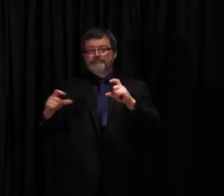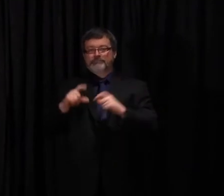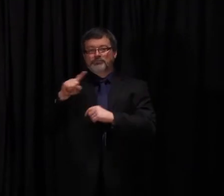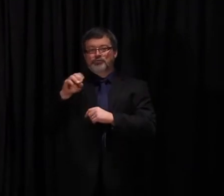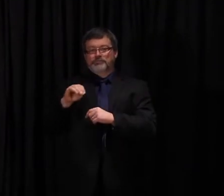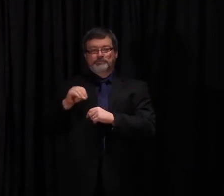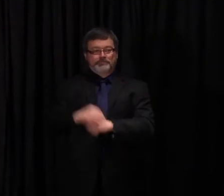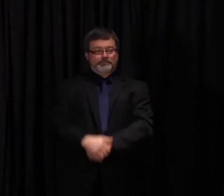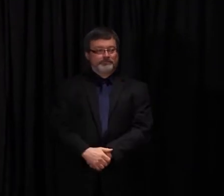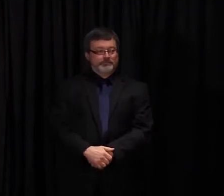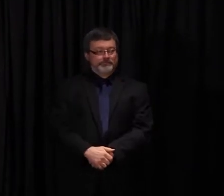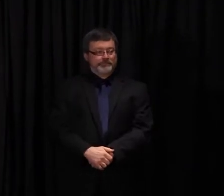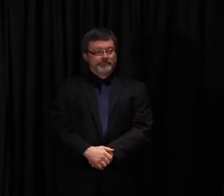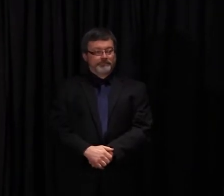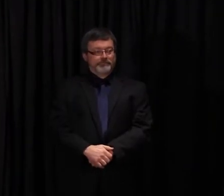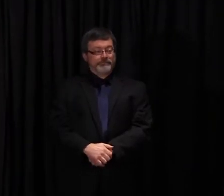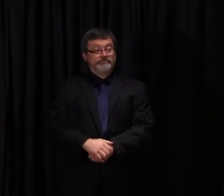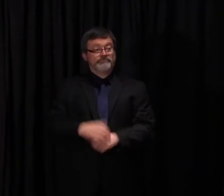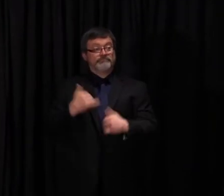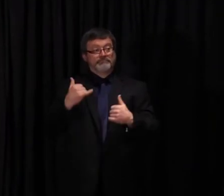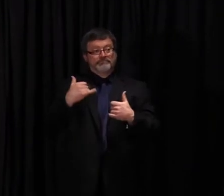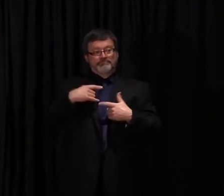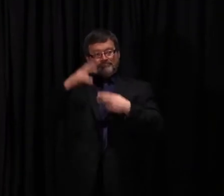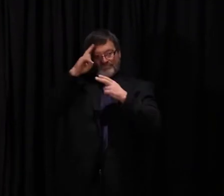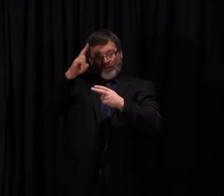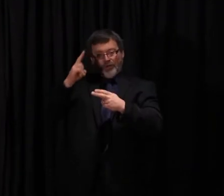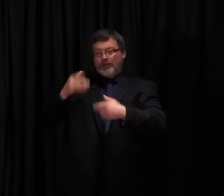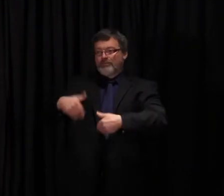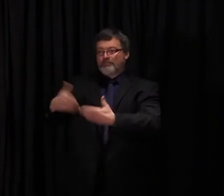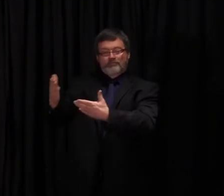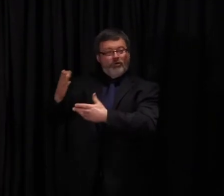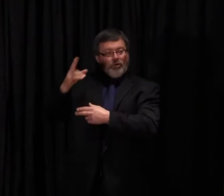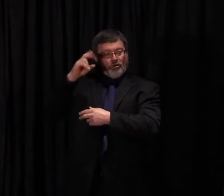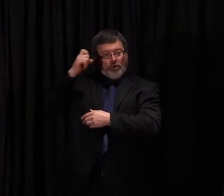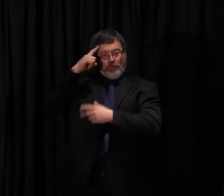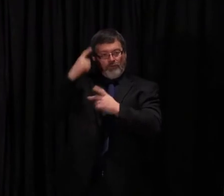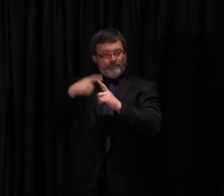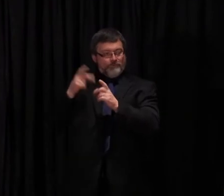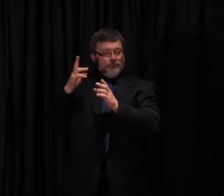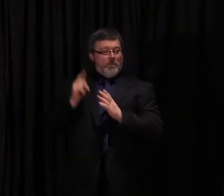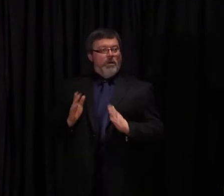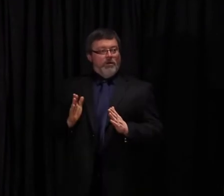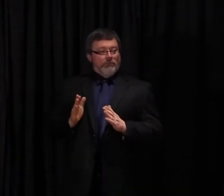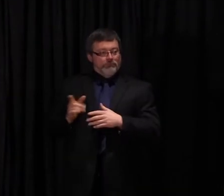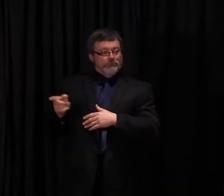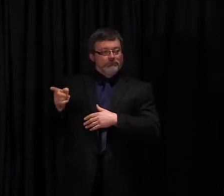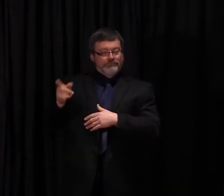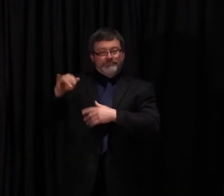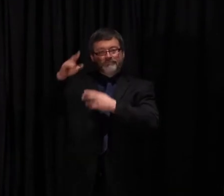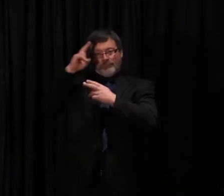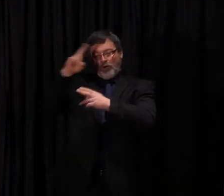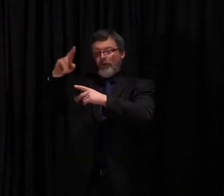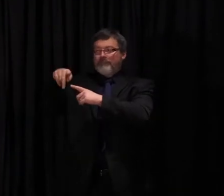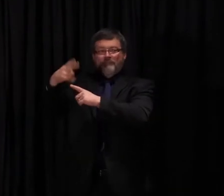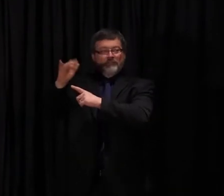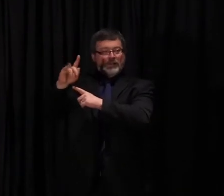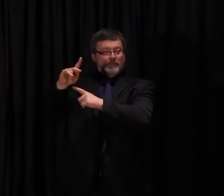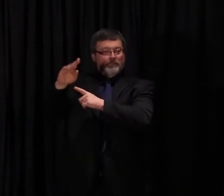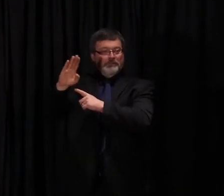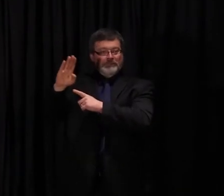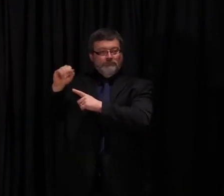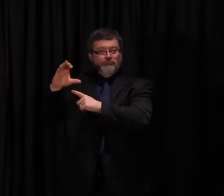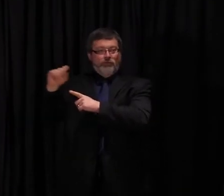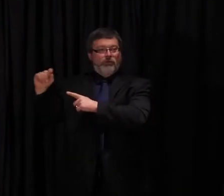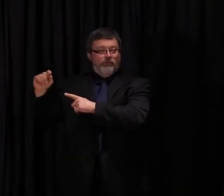It is now my distinct honor to present to you the governor of the state of Vermont, the Honorable Philip B. Scott.